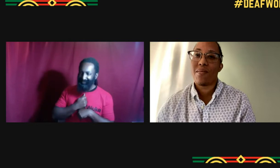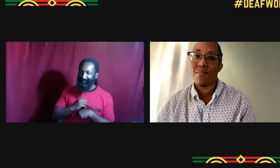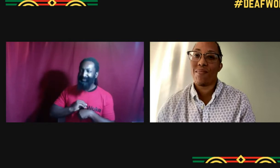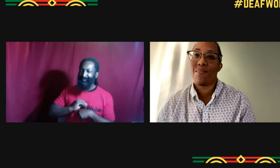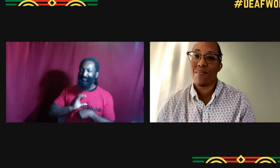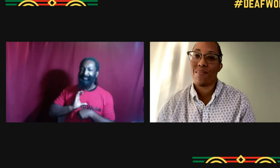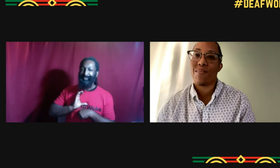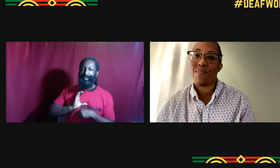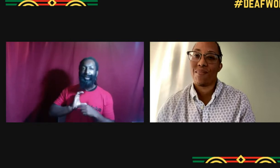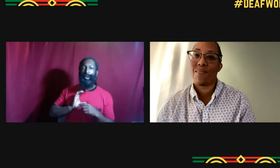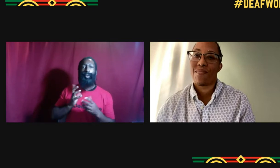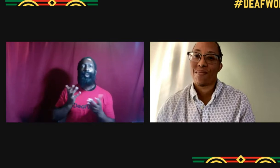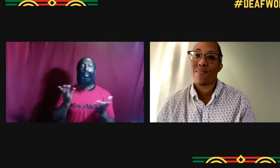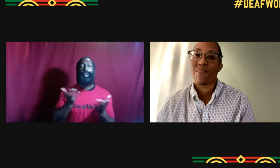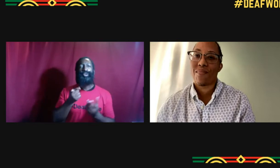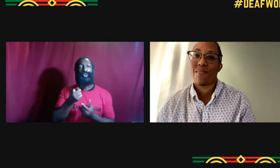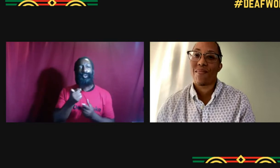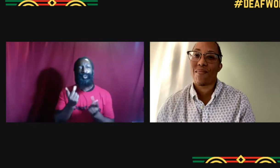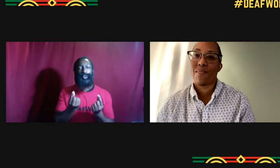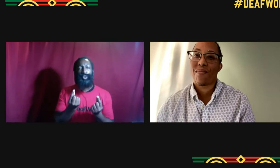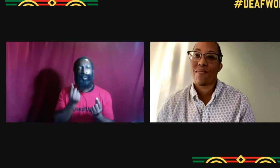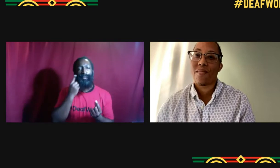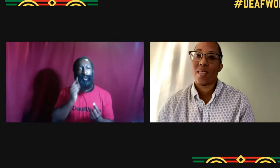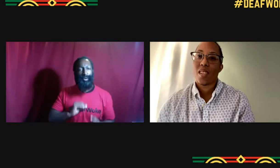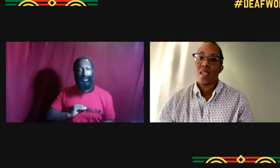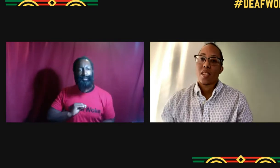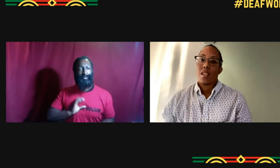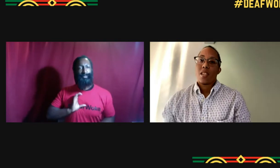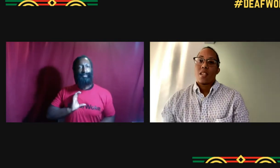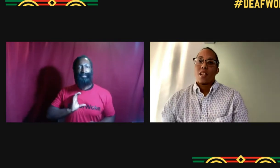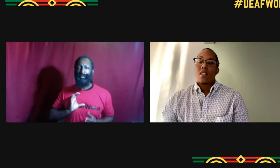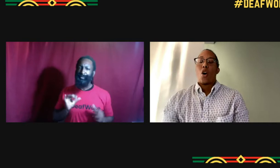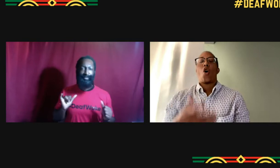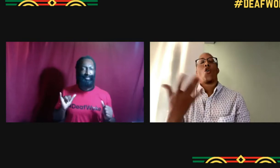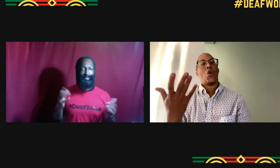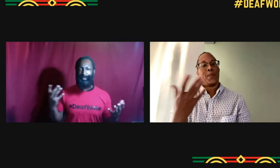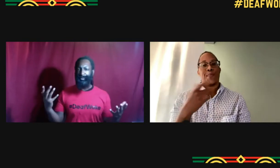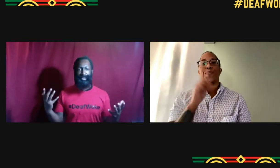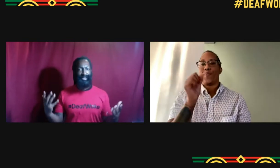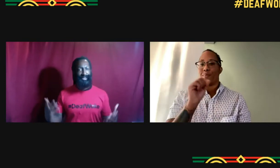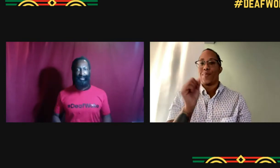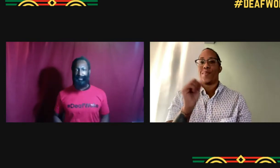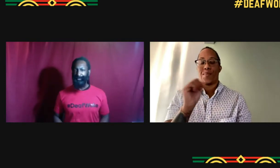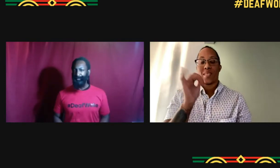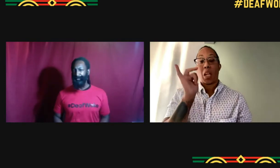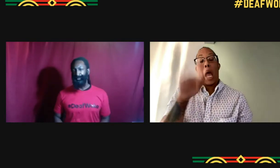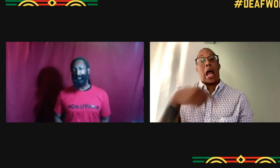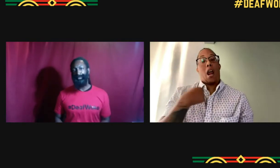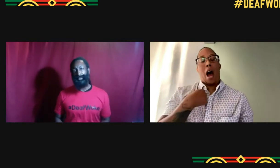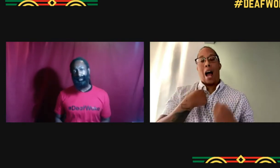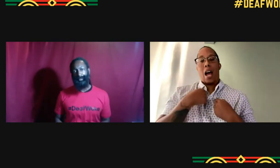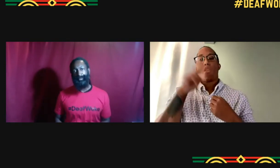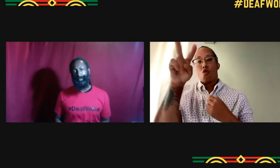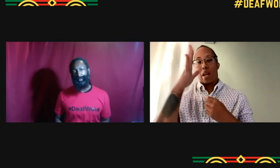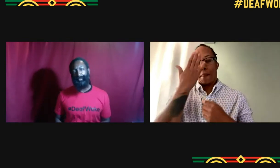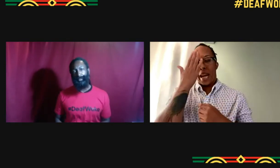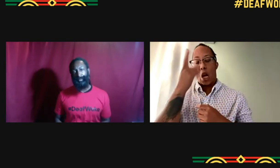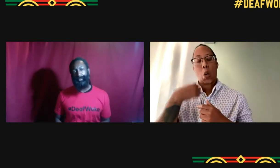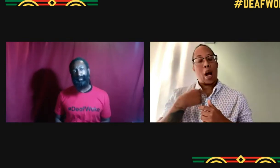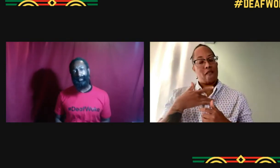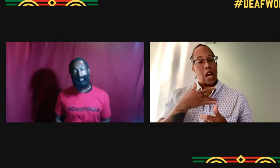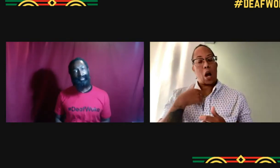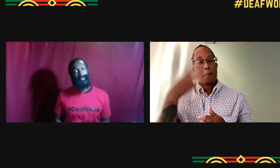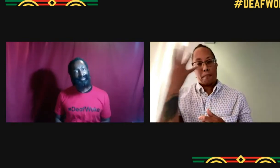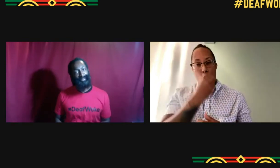I'm beautiful. I'm beautiful. I'm beautiful. What do you do, you know, for self-love?